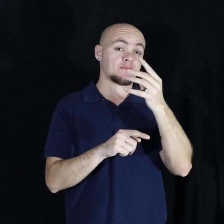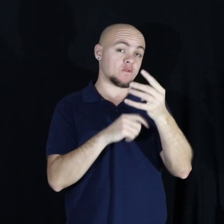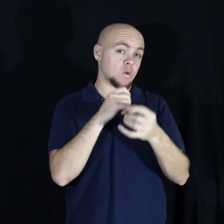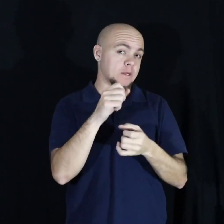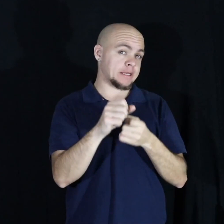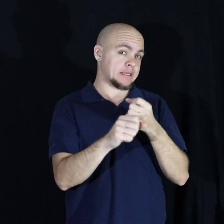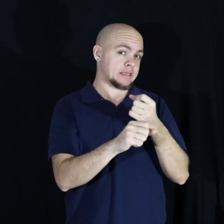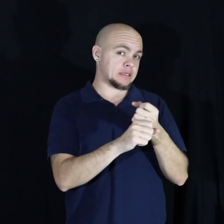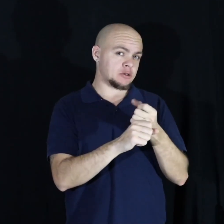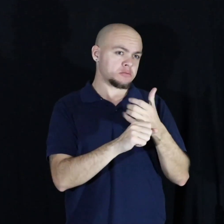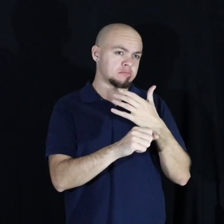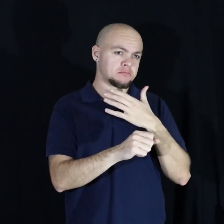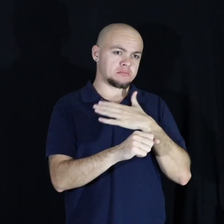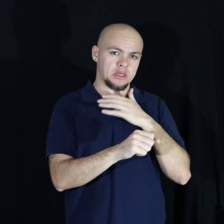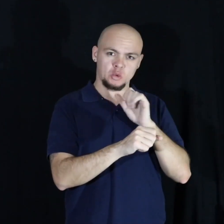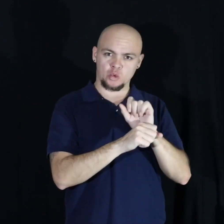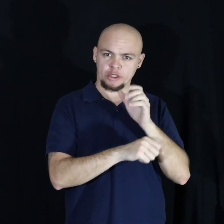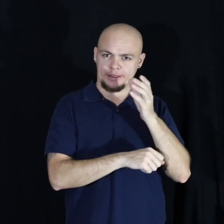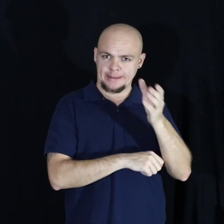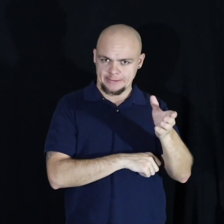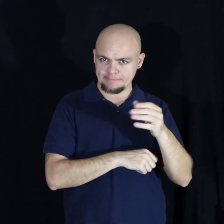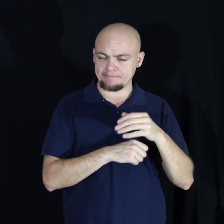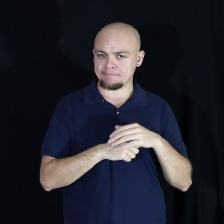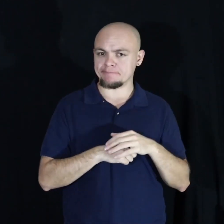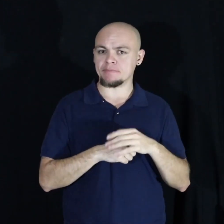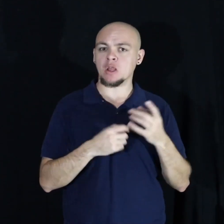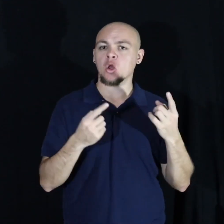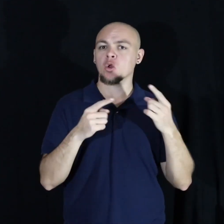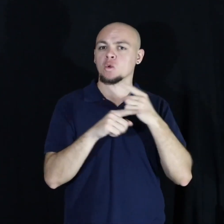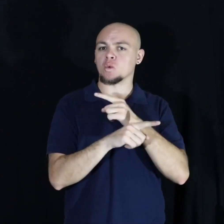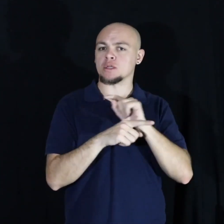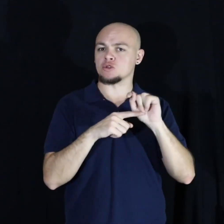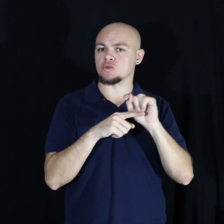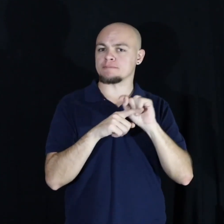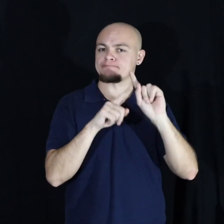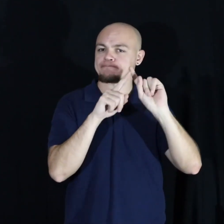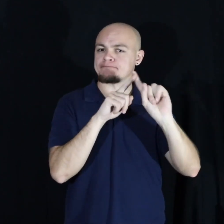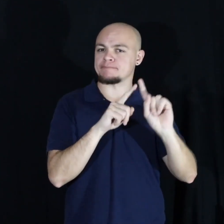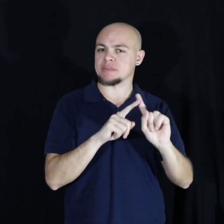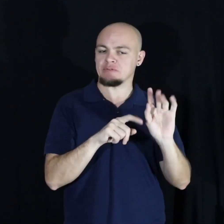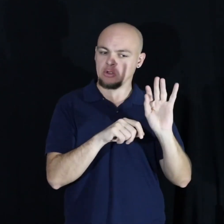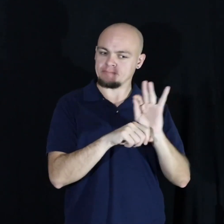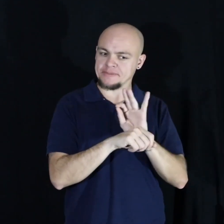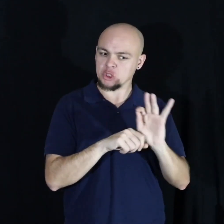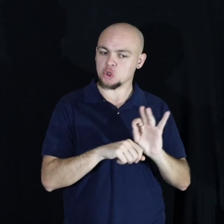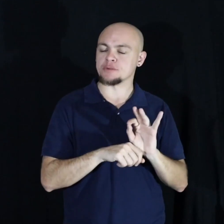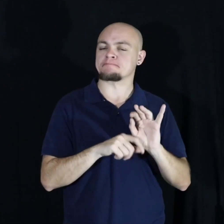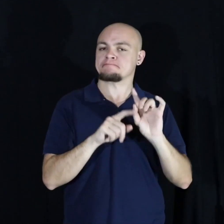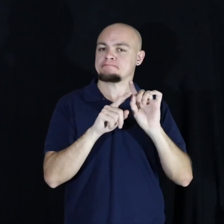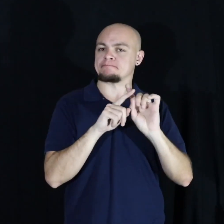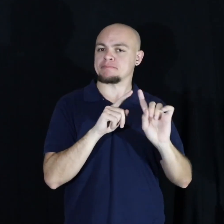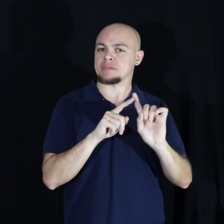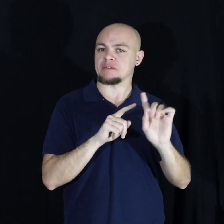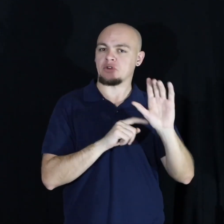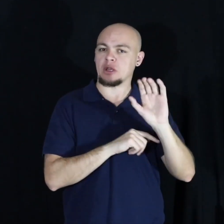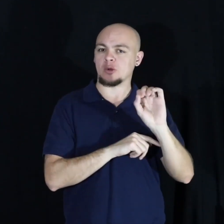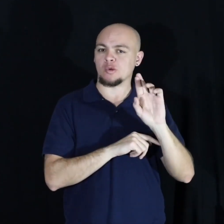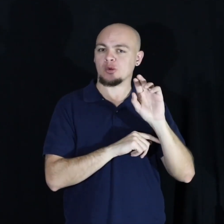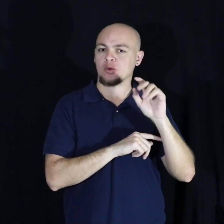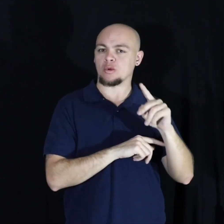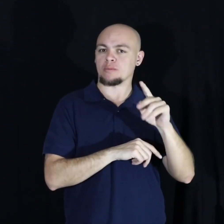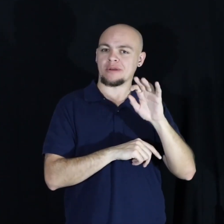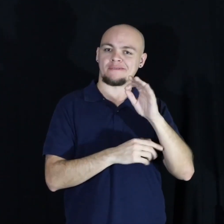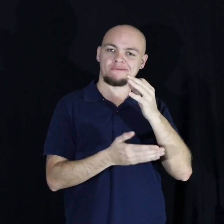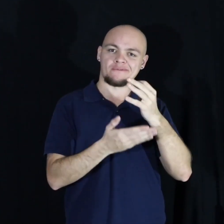tenure at the company. Having been cross-trained on a number of functions in the corporate finance department,